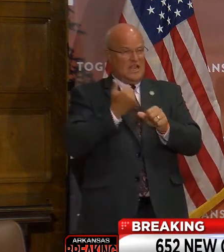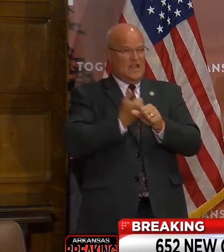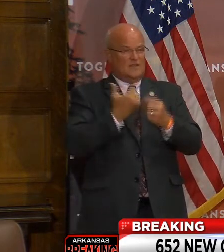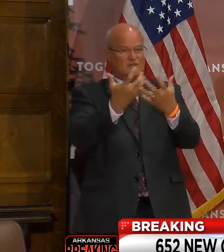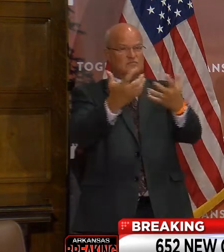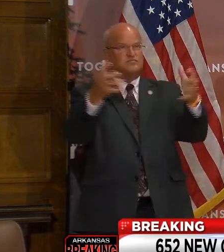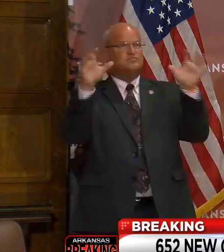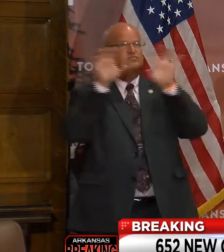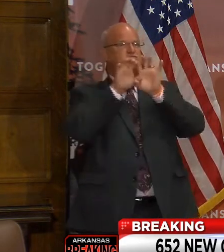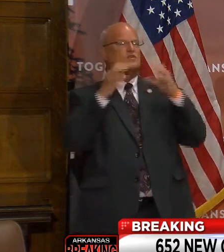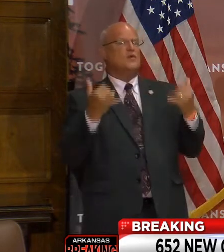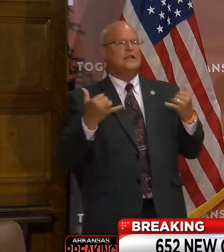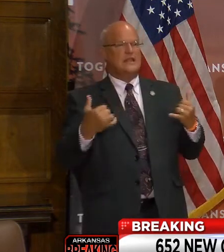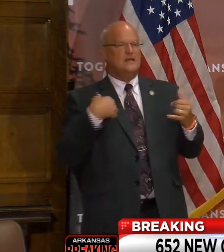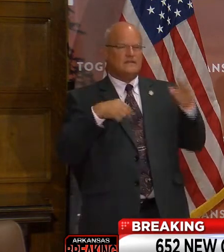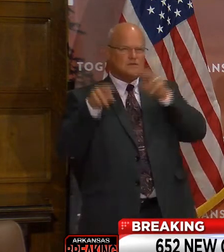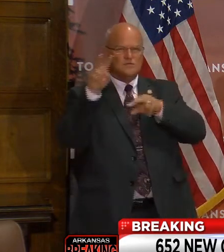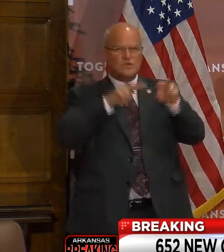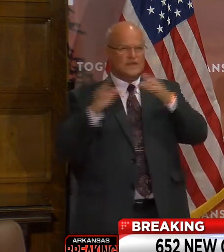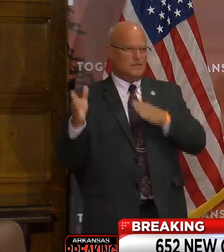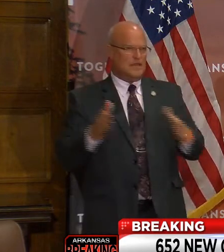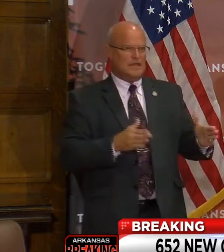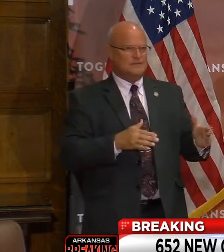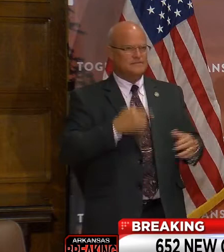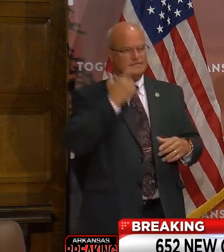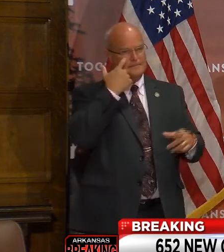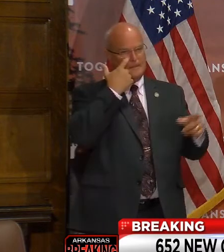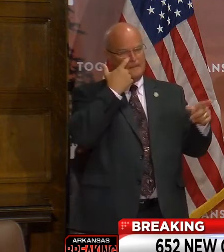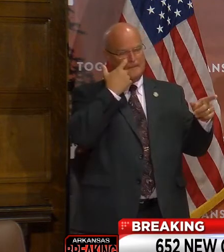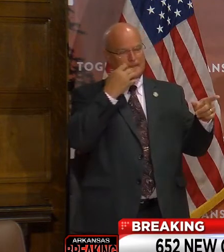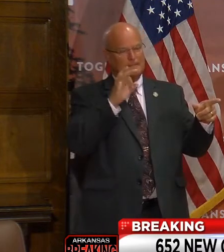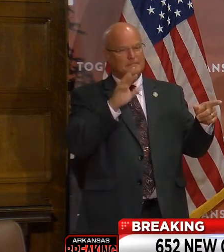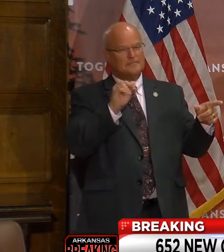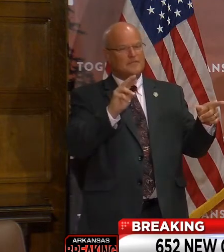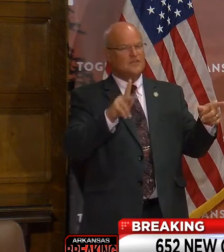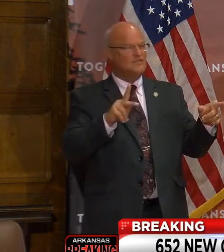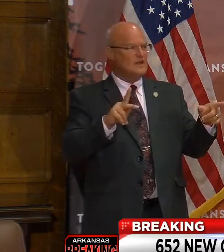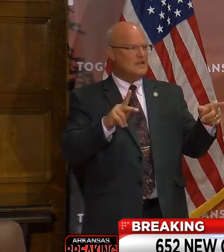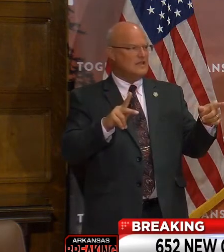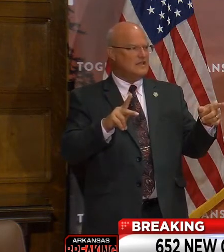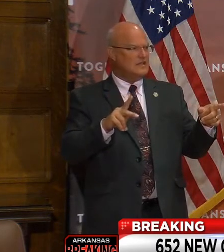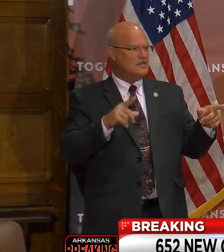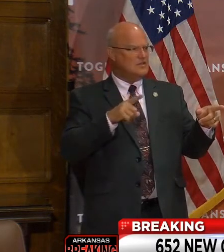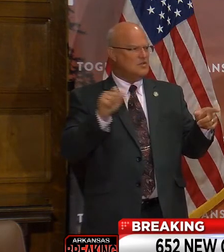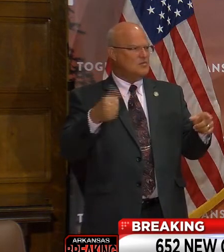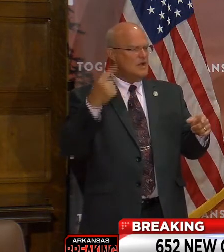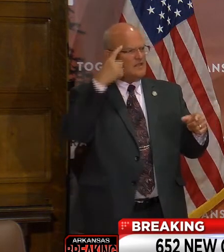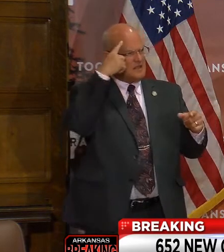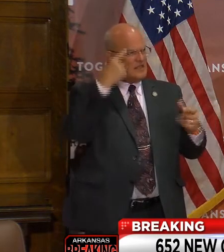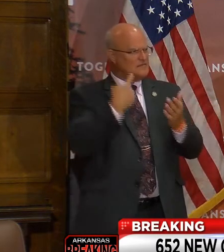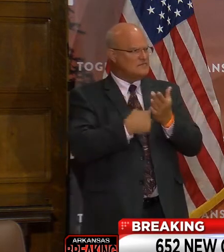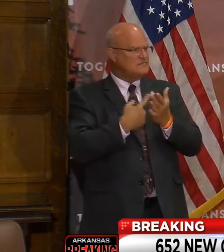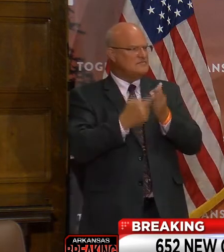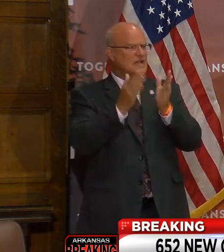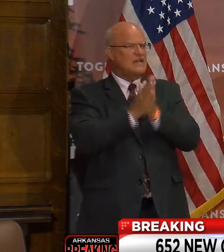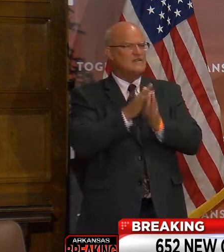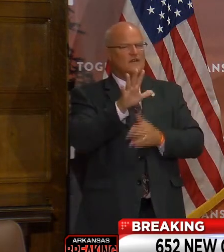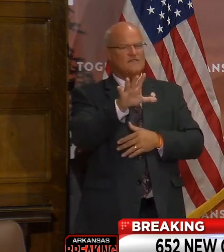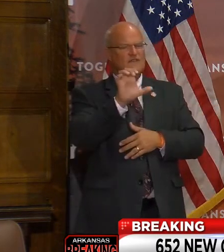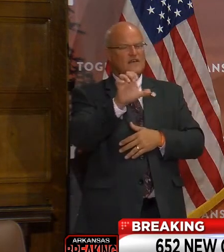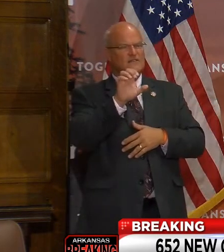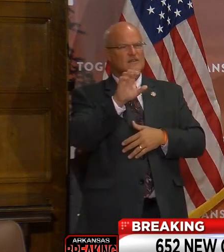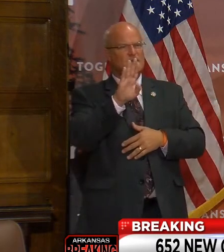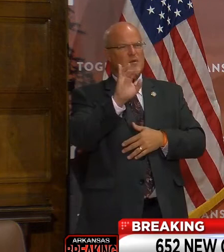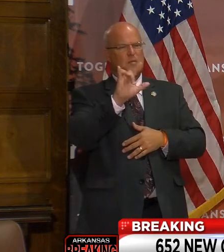arena right now. We have to look at the plan. Frank? Governor, you and some other governors have asked for $500 billion